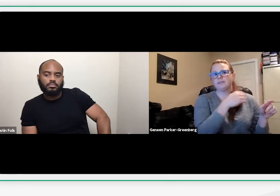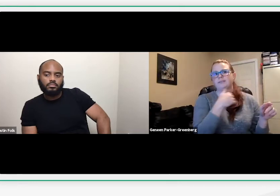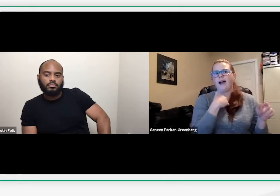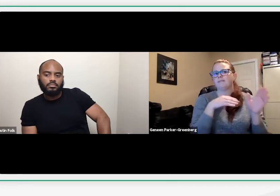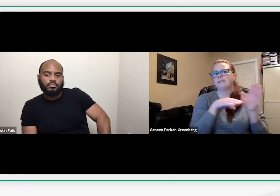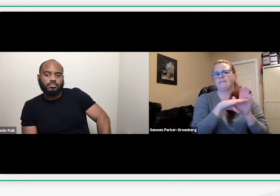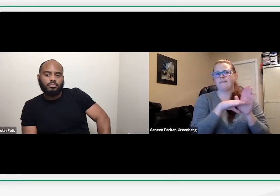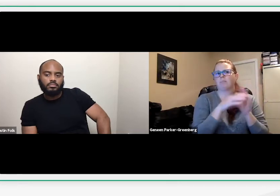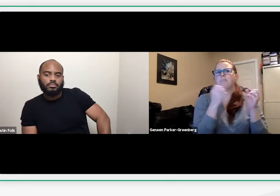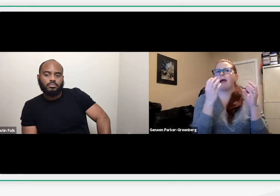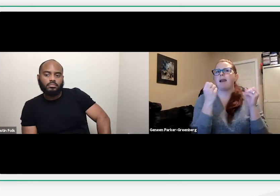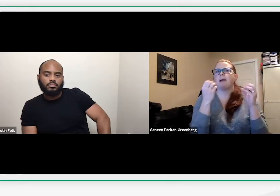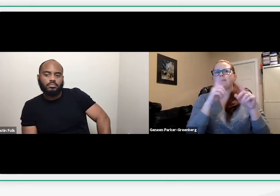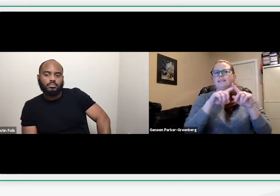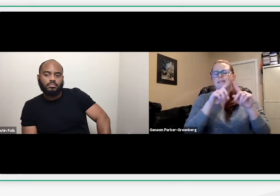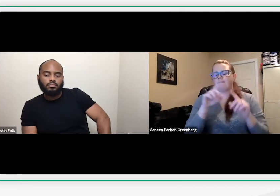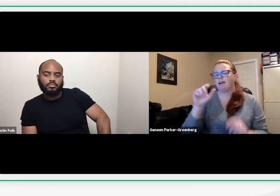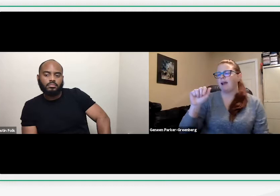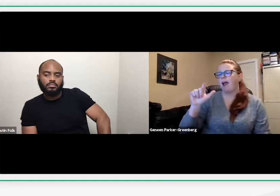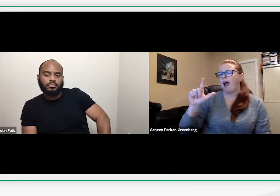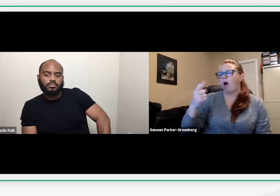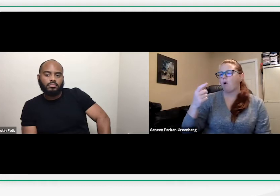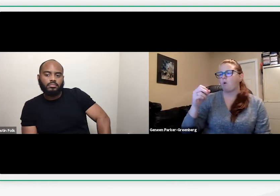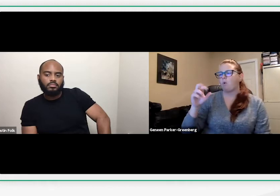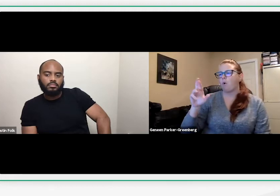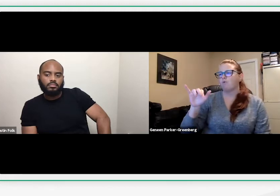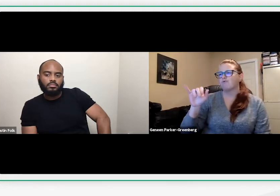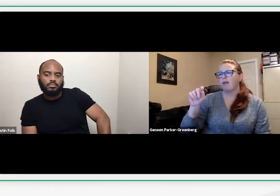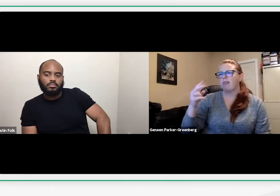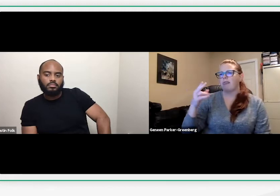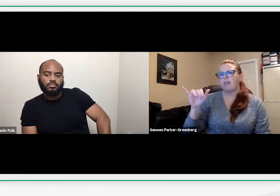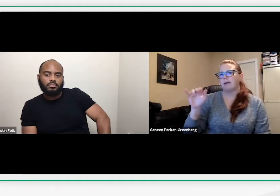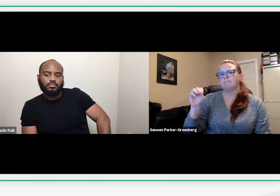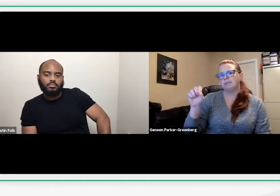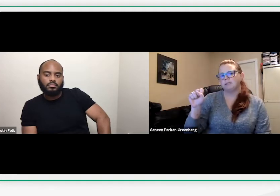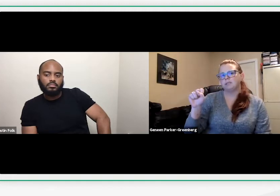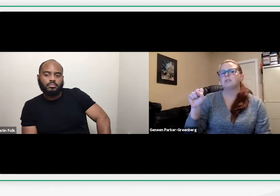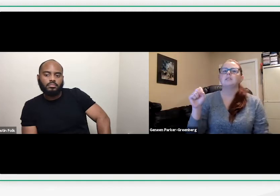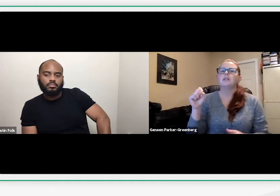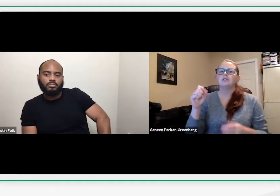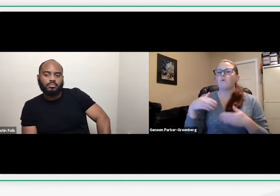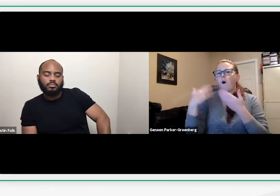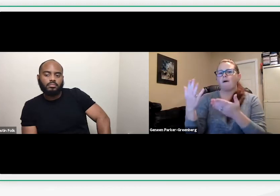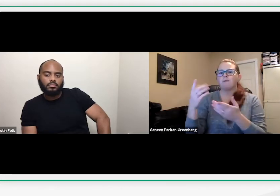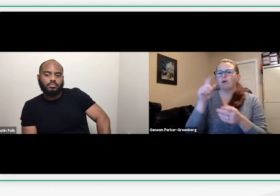and TransUnion, those three bureaus have developed many different algorithms.